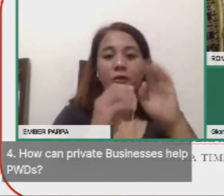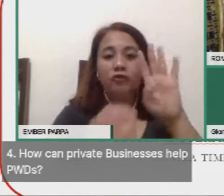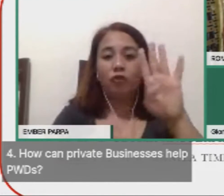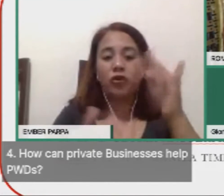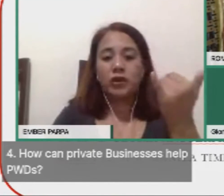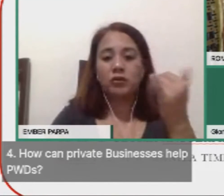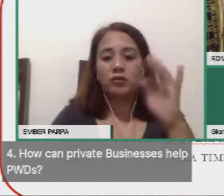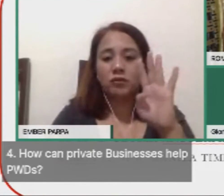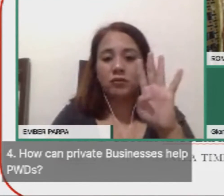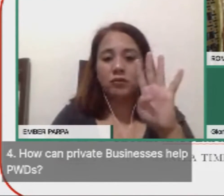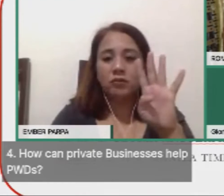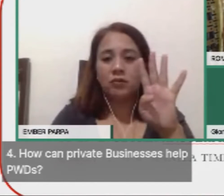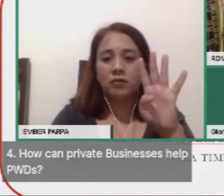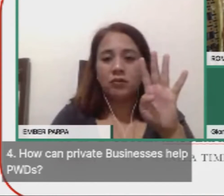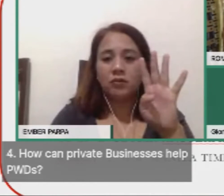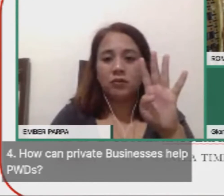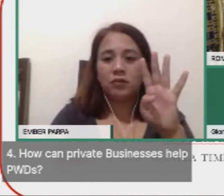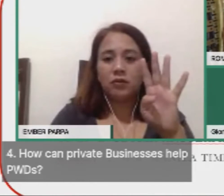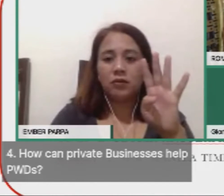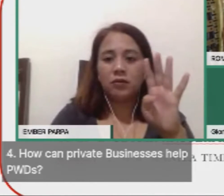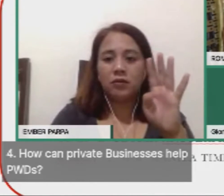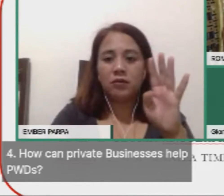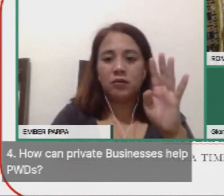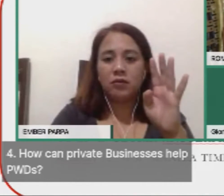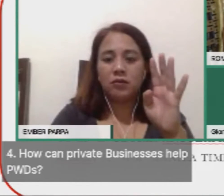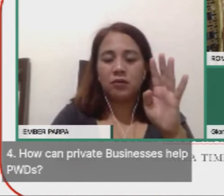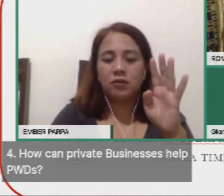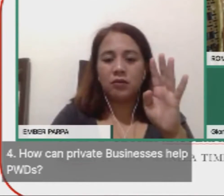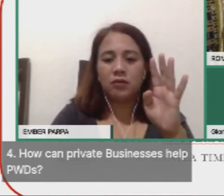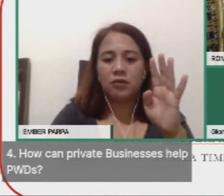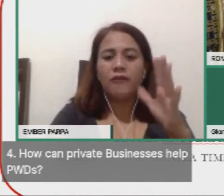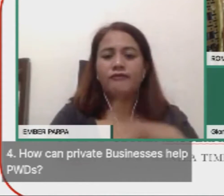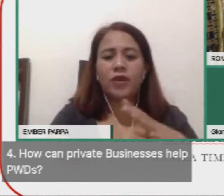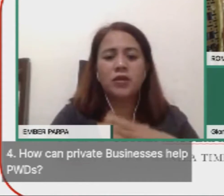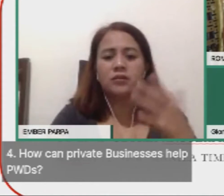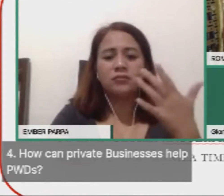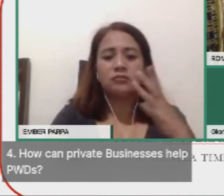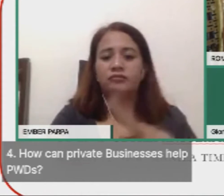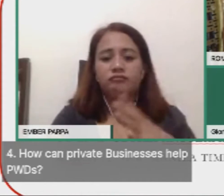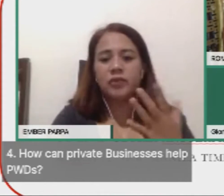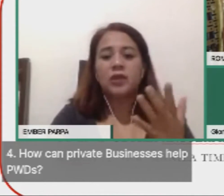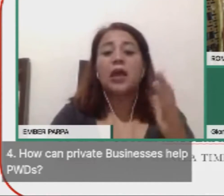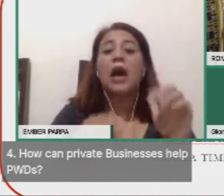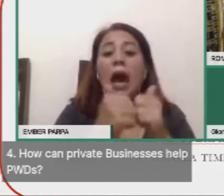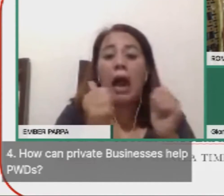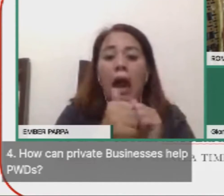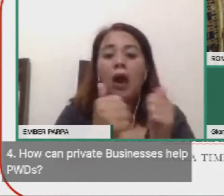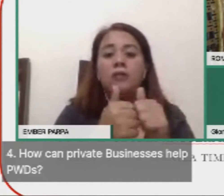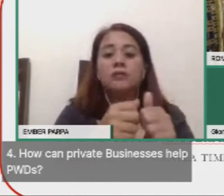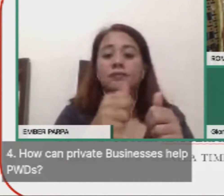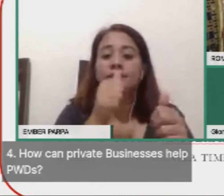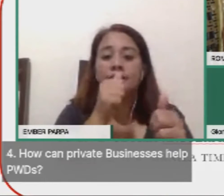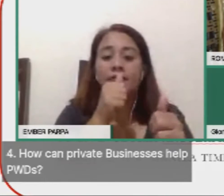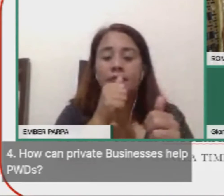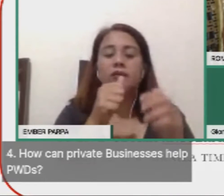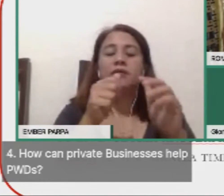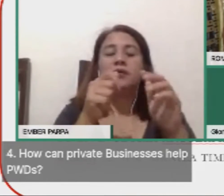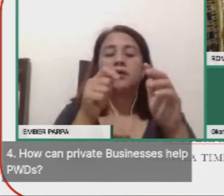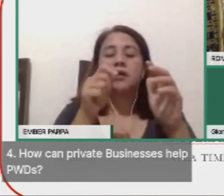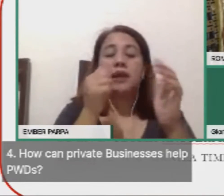ako, nawala ako. Sige, number 4. How can private businesses help PWDs?